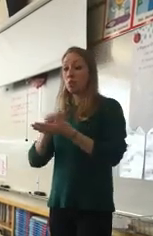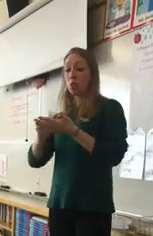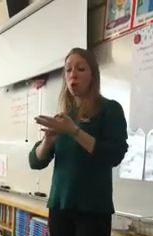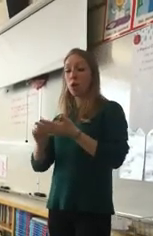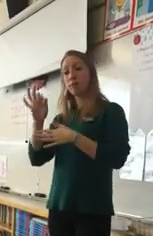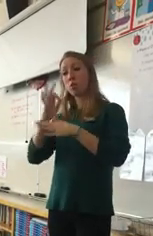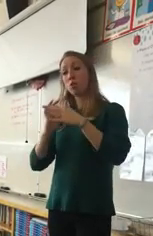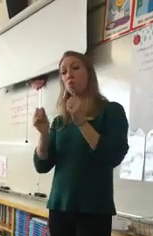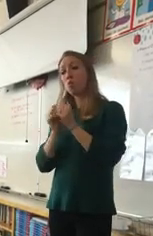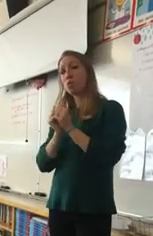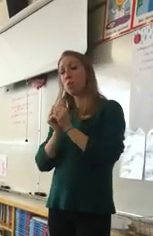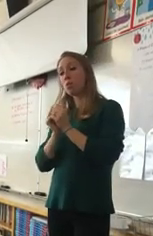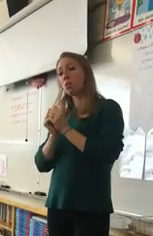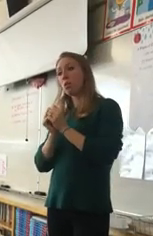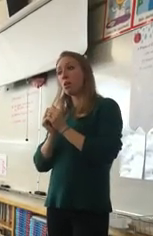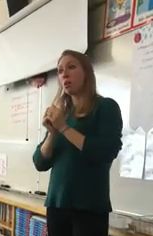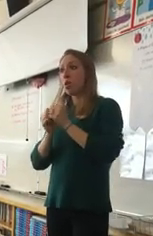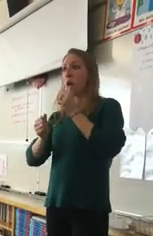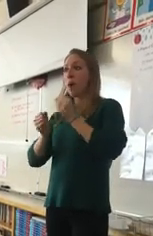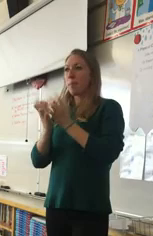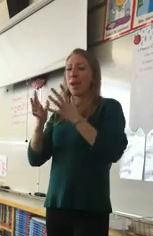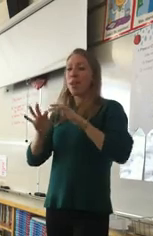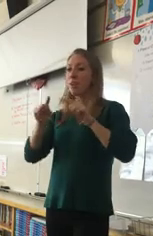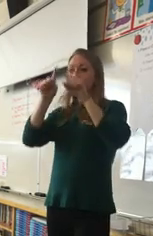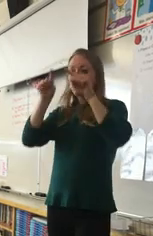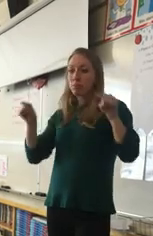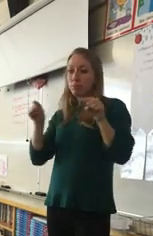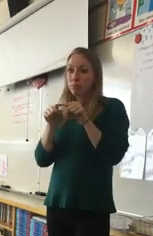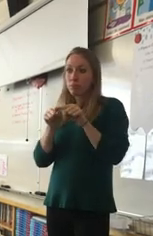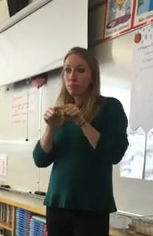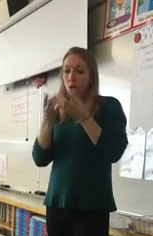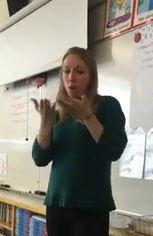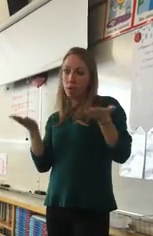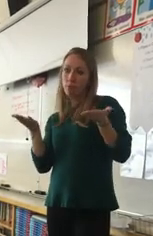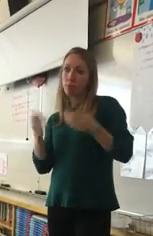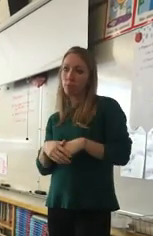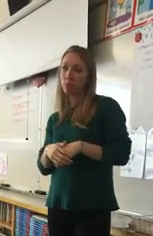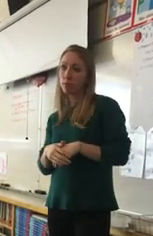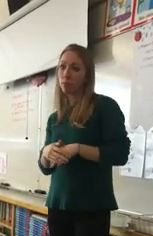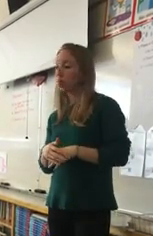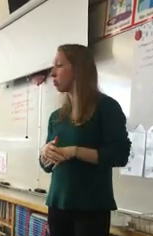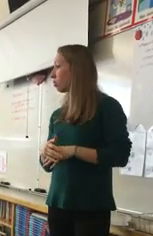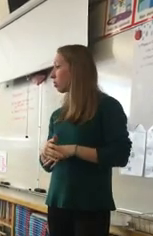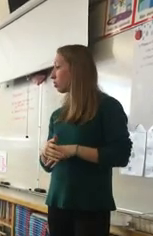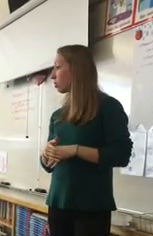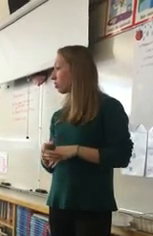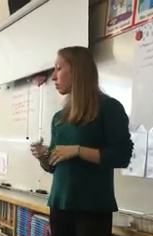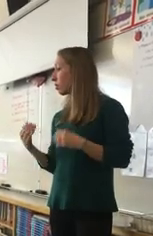prism. Okay, so you just have to take your fractions a little further. I have our geometric shapes up here